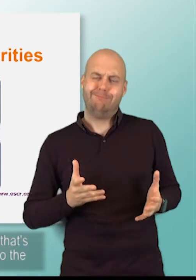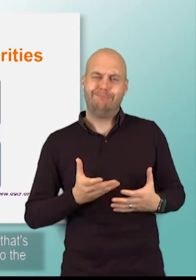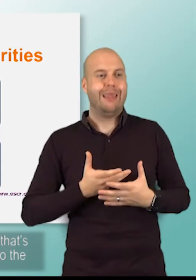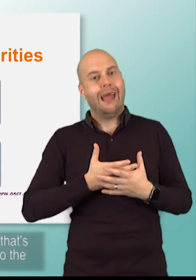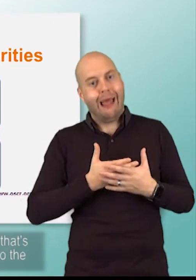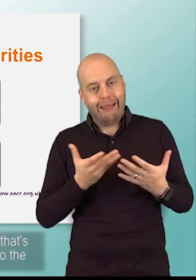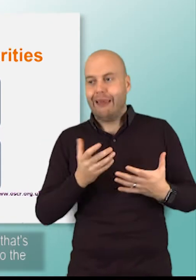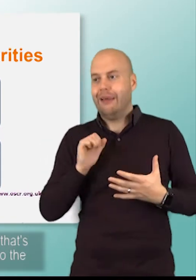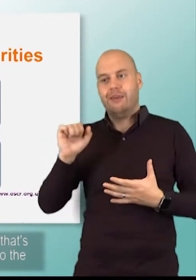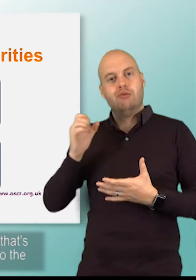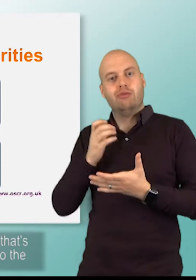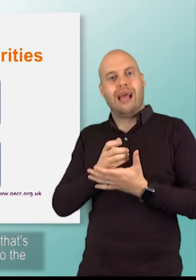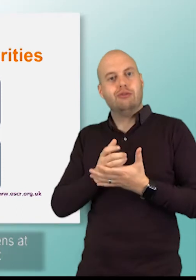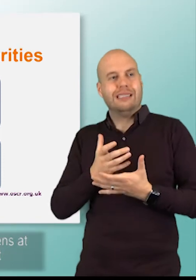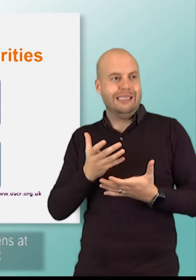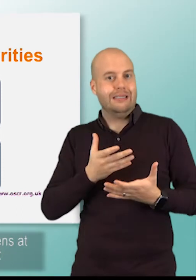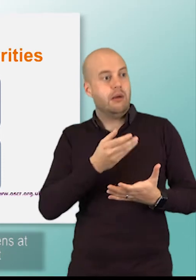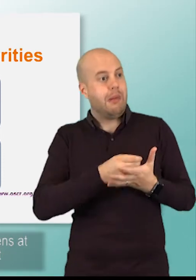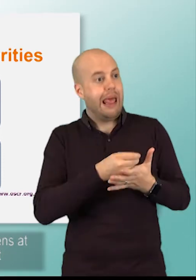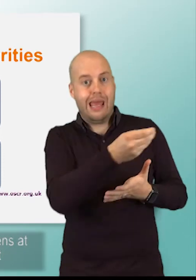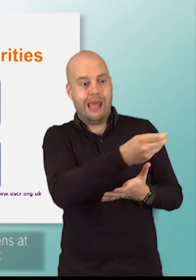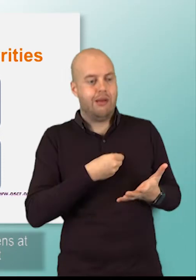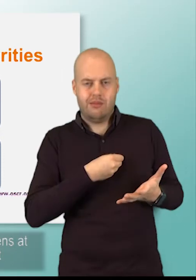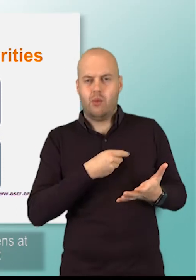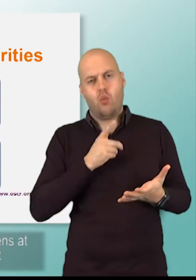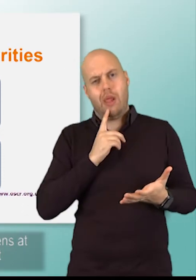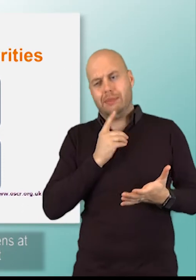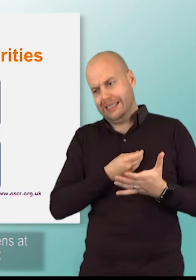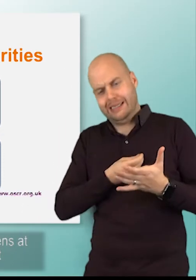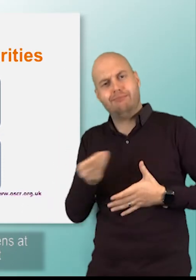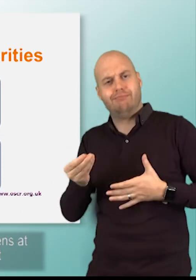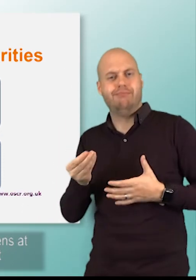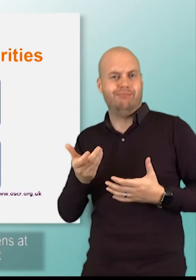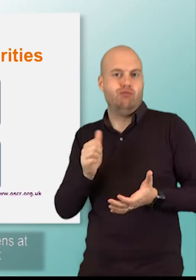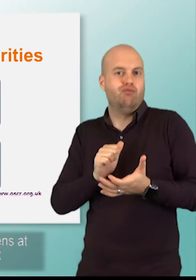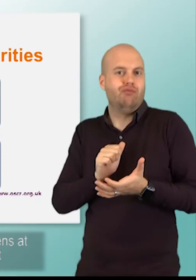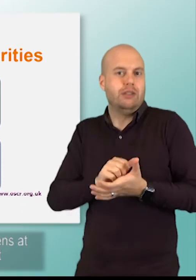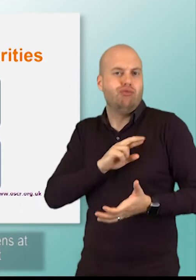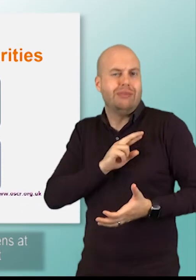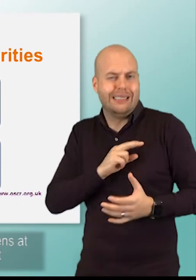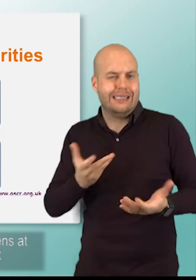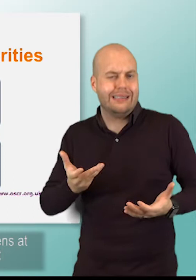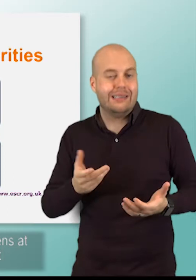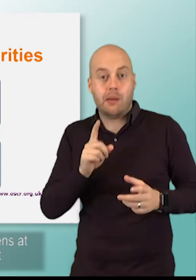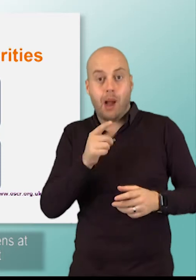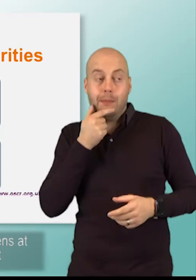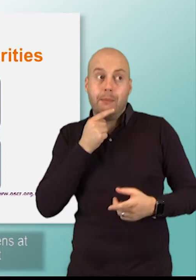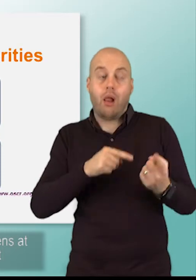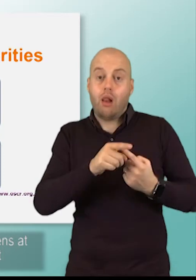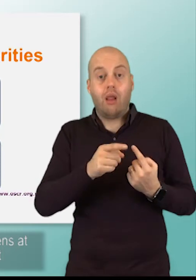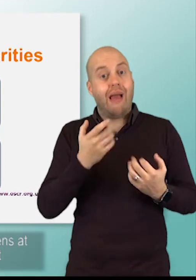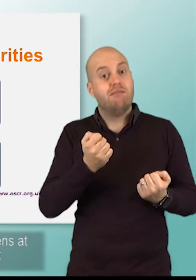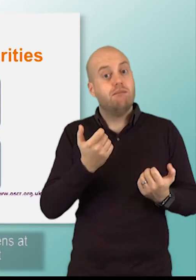charity is making a contribution to the cause. But people do have an interest in what happens at the front line,